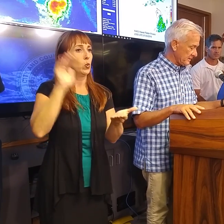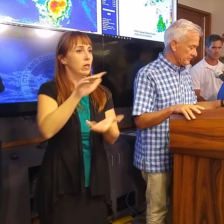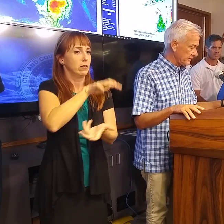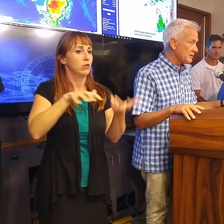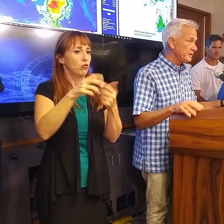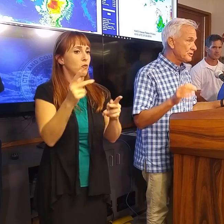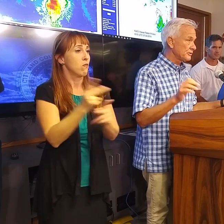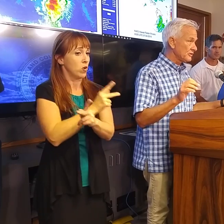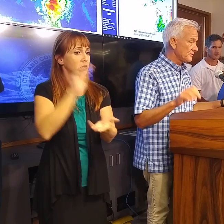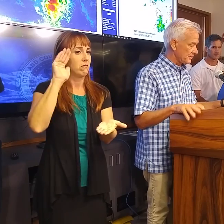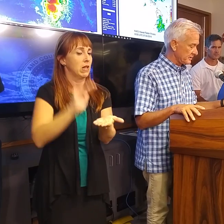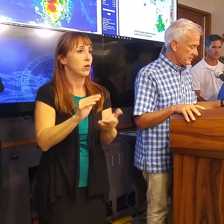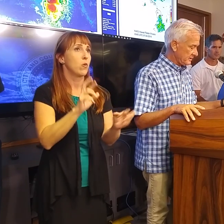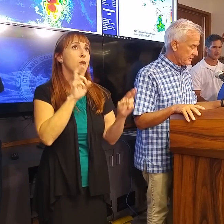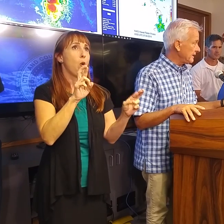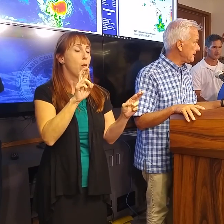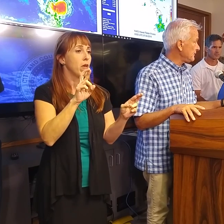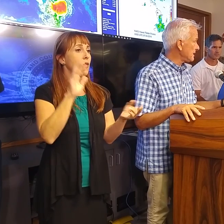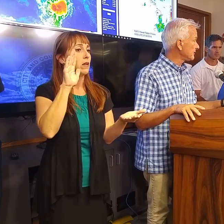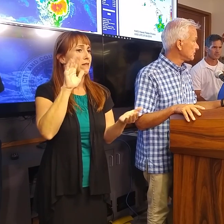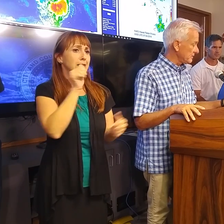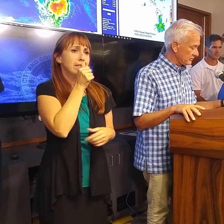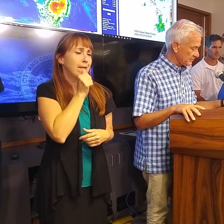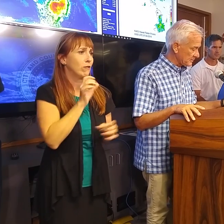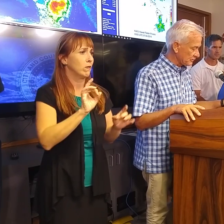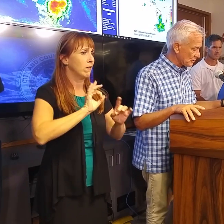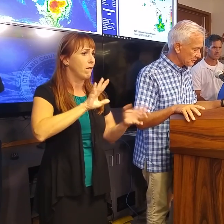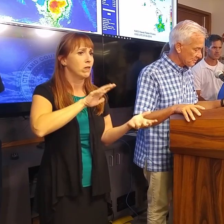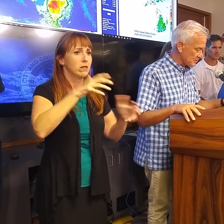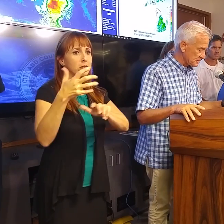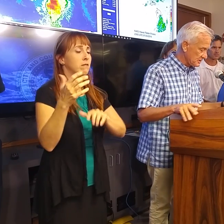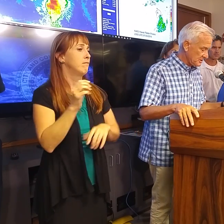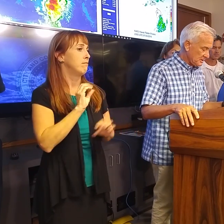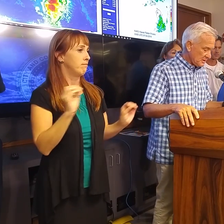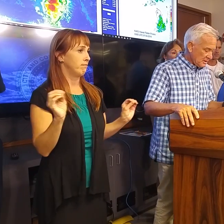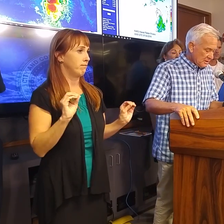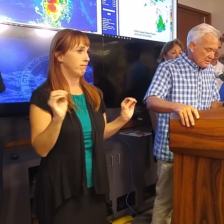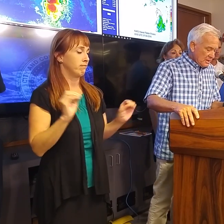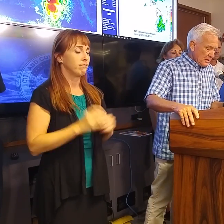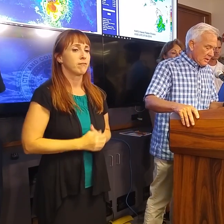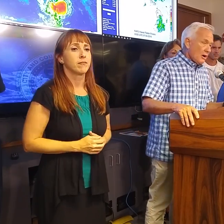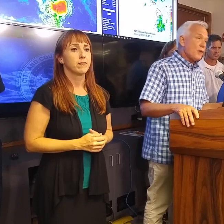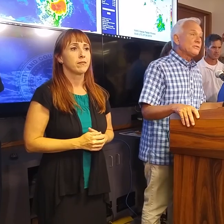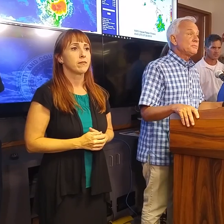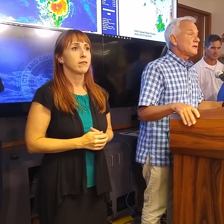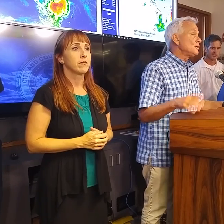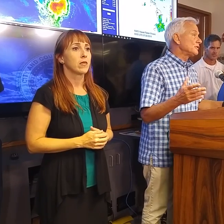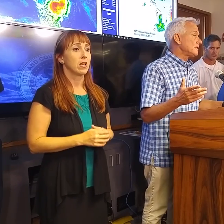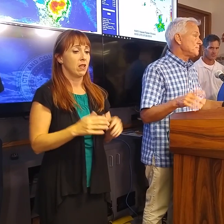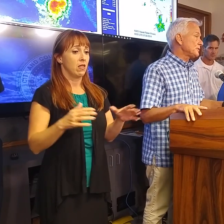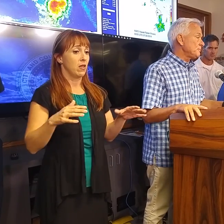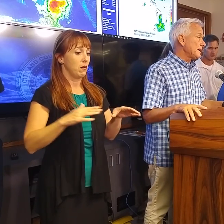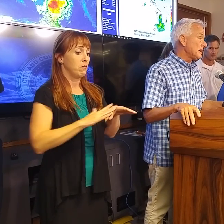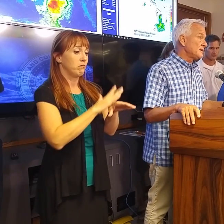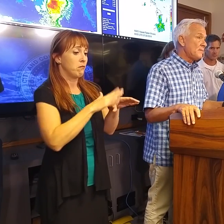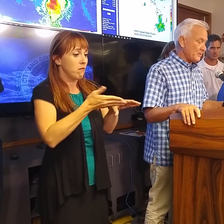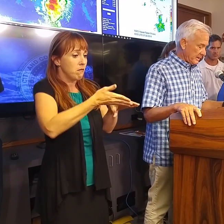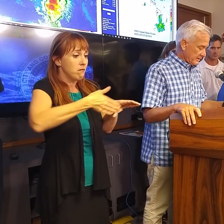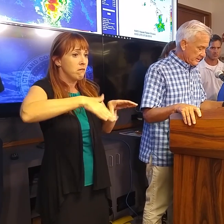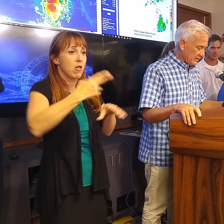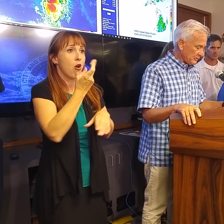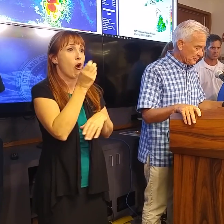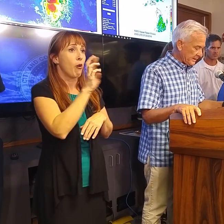hope it does, and that we don't suffer any heavy consequences from the storm's approach. Harbors have been closed on both the Big Island